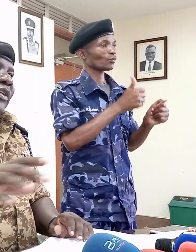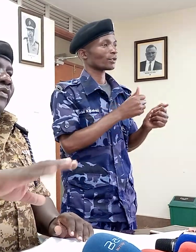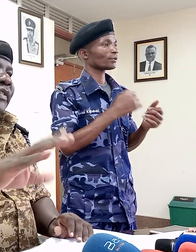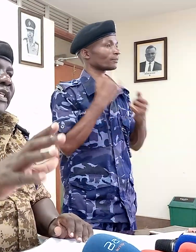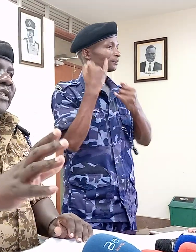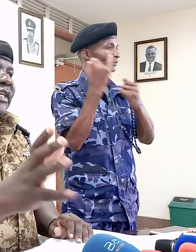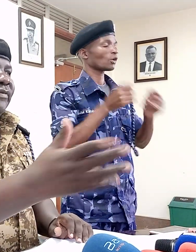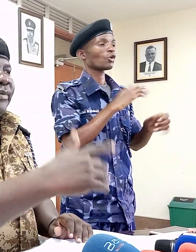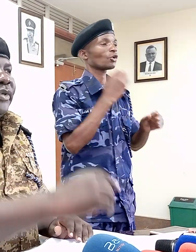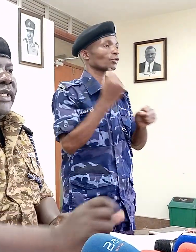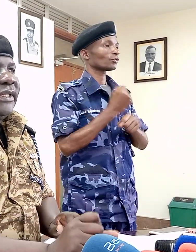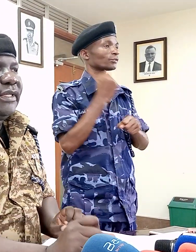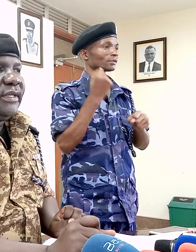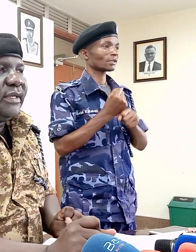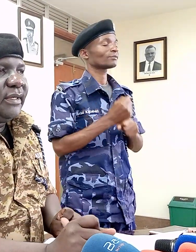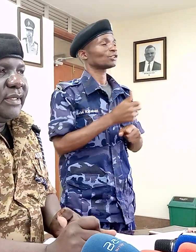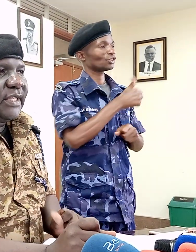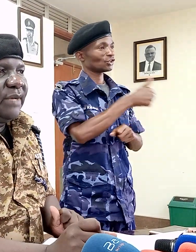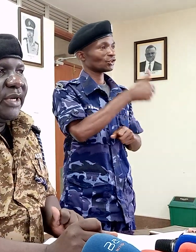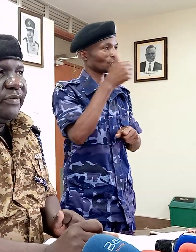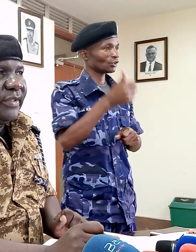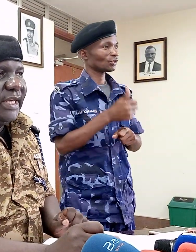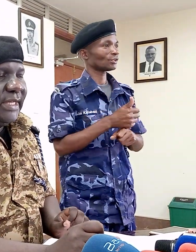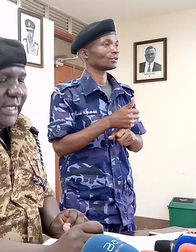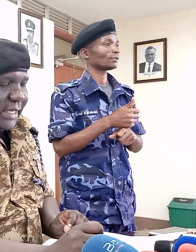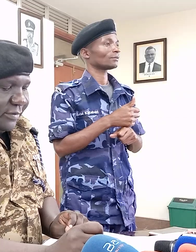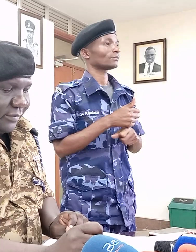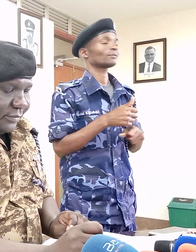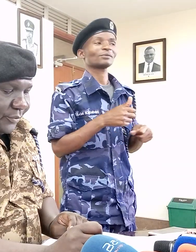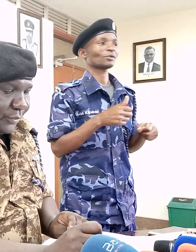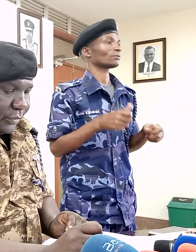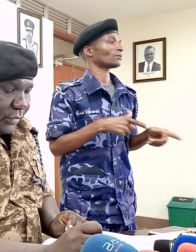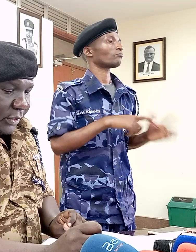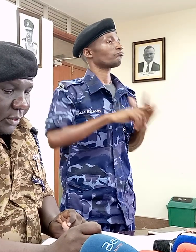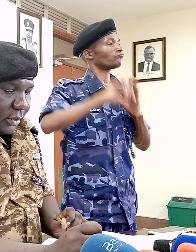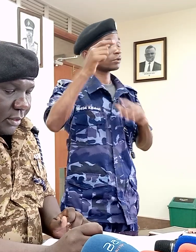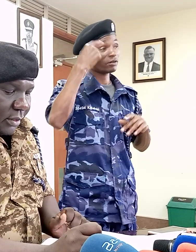in the offices, everybody scampered for their dear life.